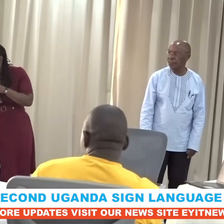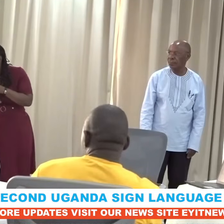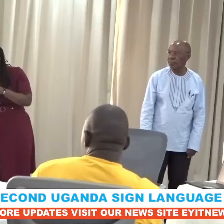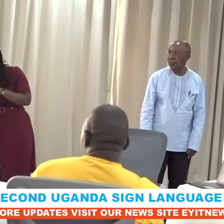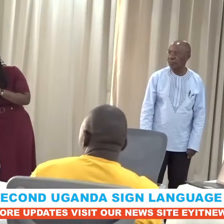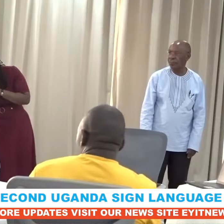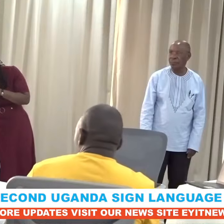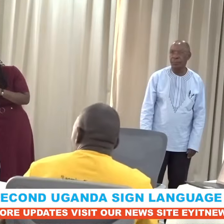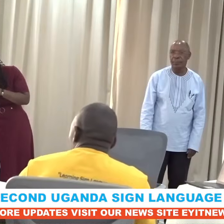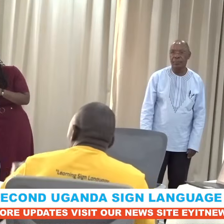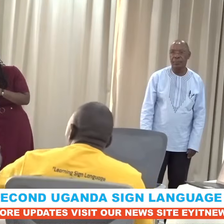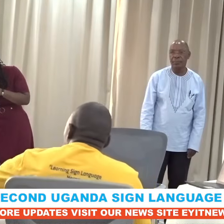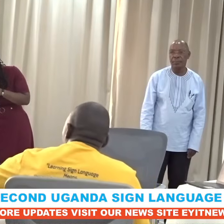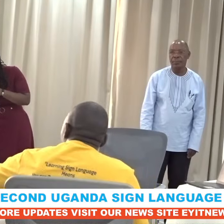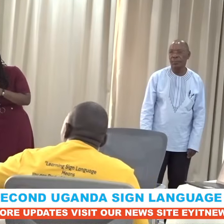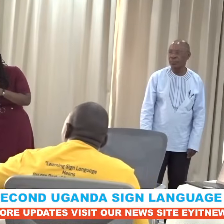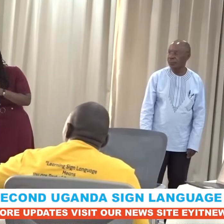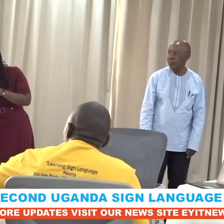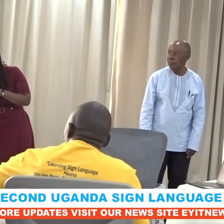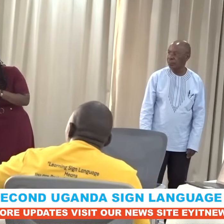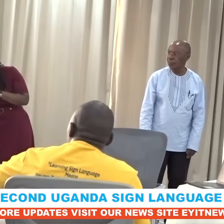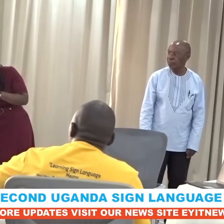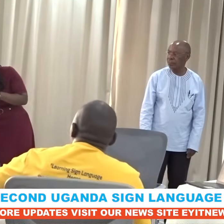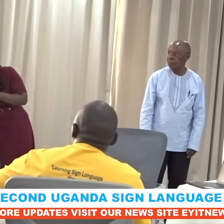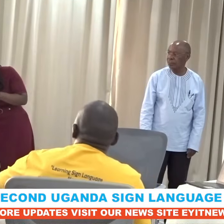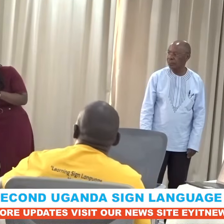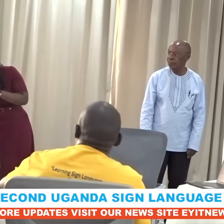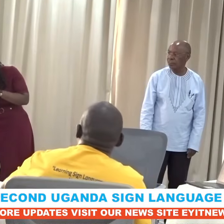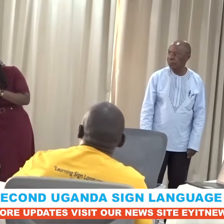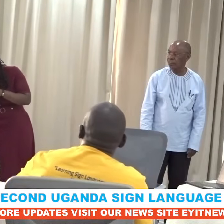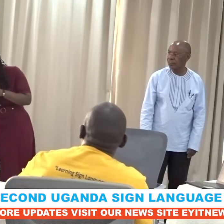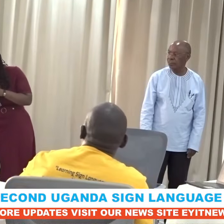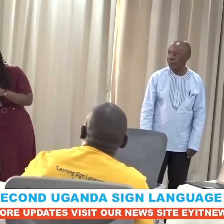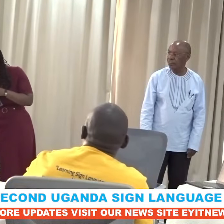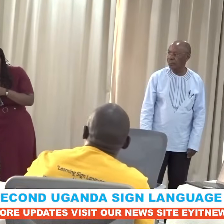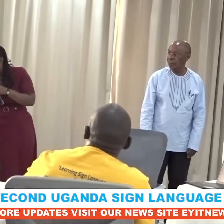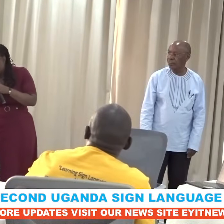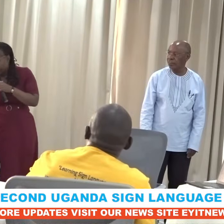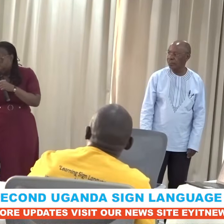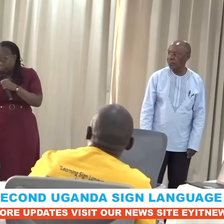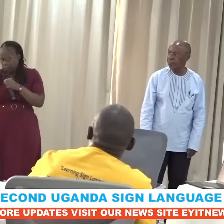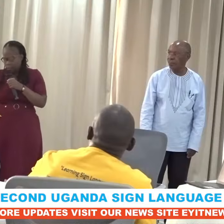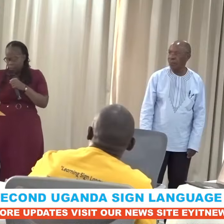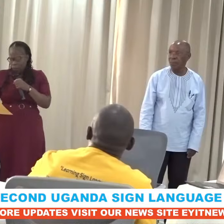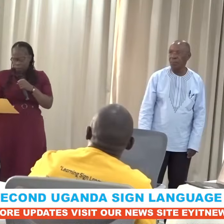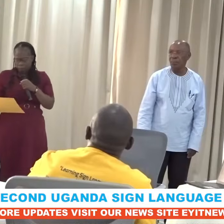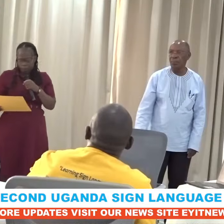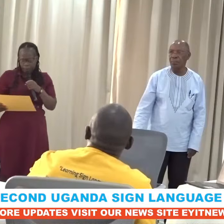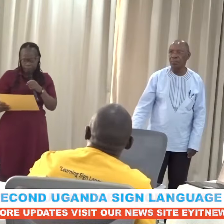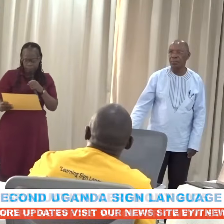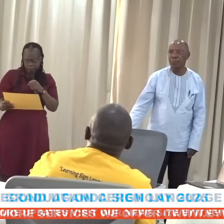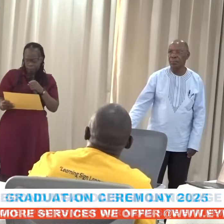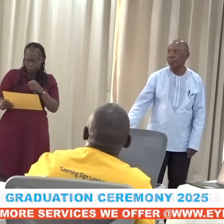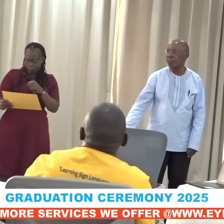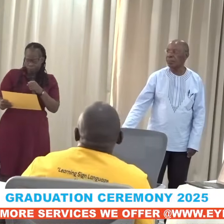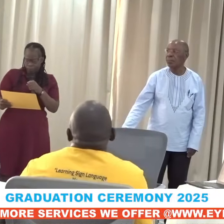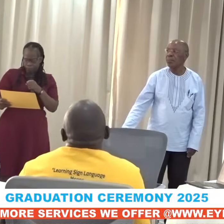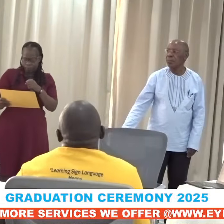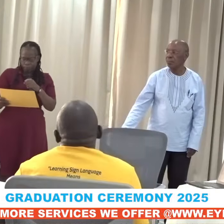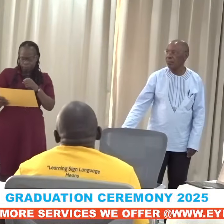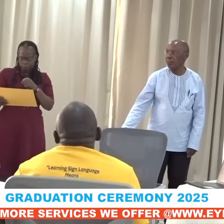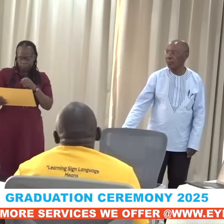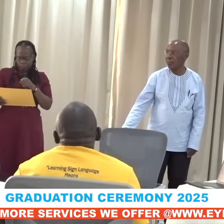Nakaliowa Alice. Alio Jedidiah is not around. Atim. Giwa.